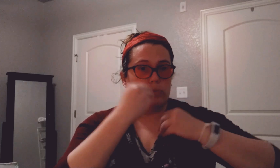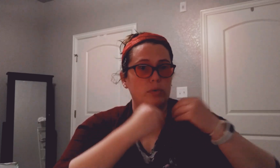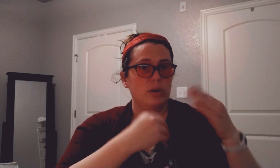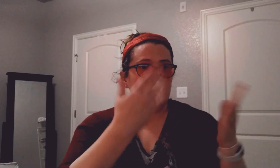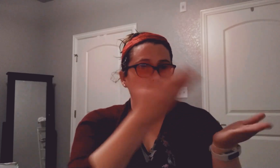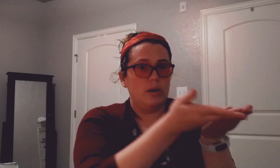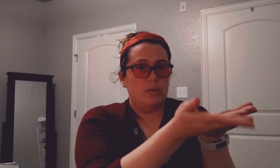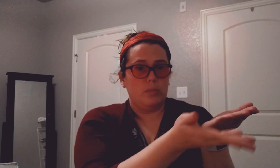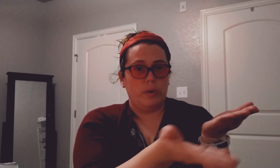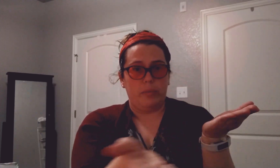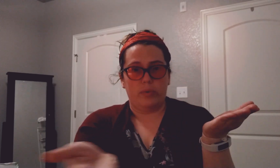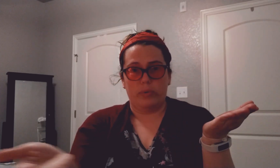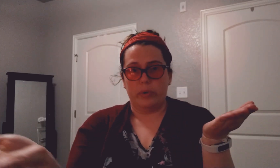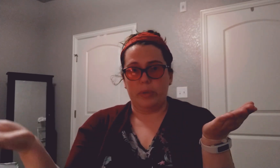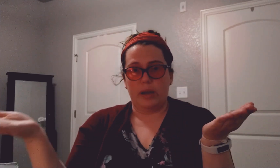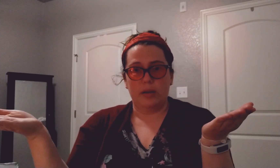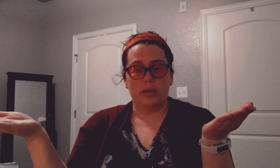food right before me.